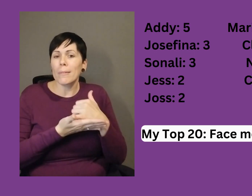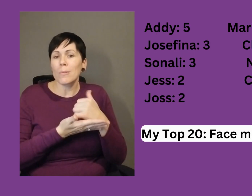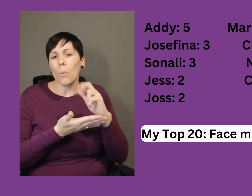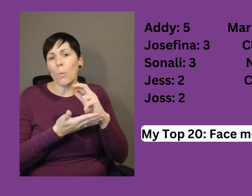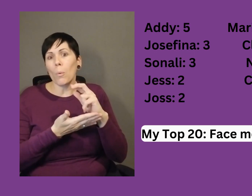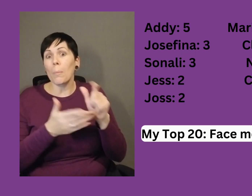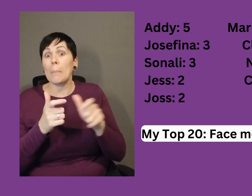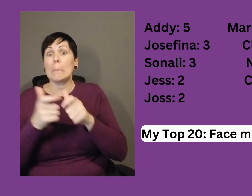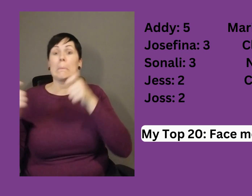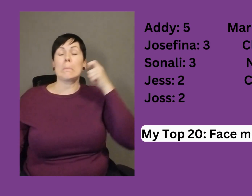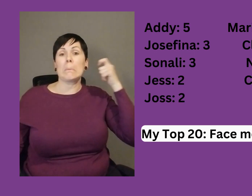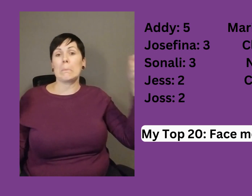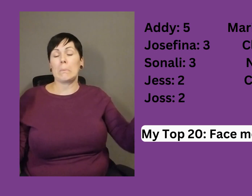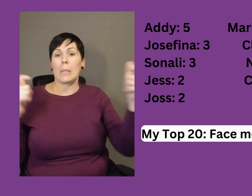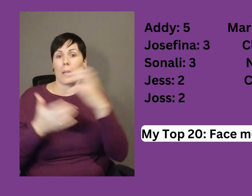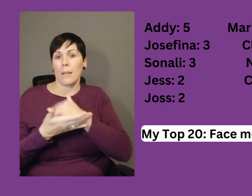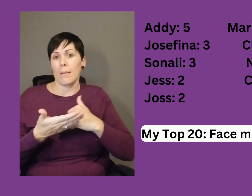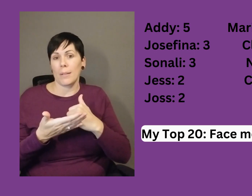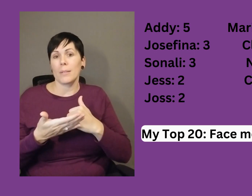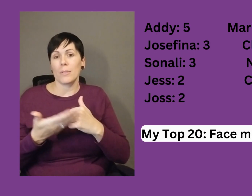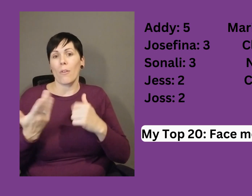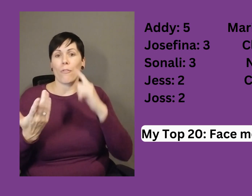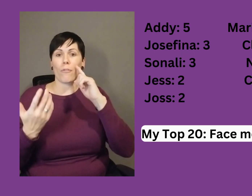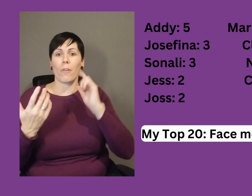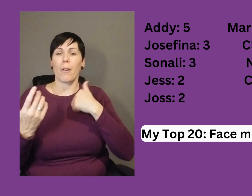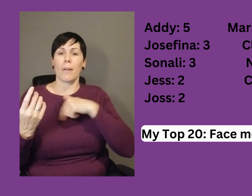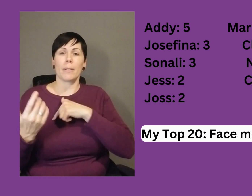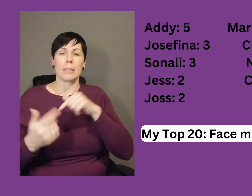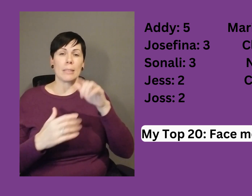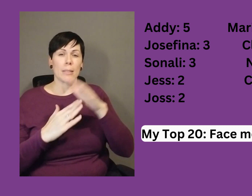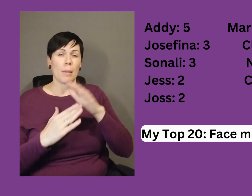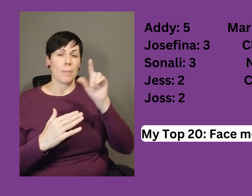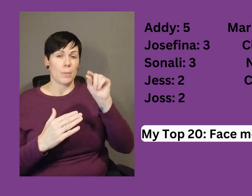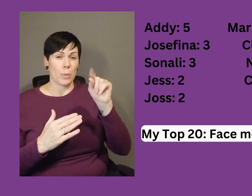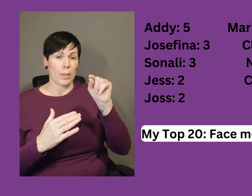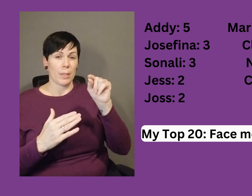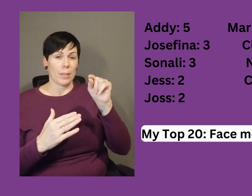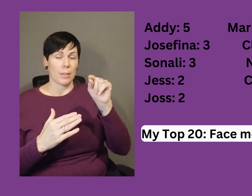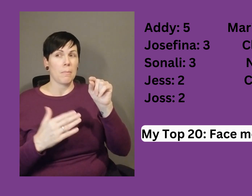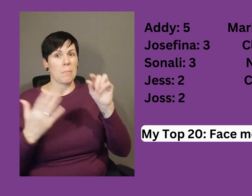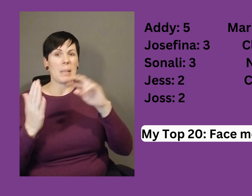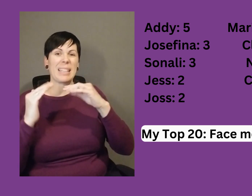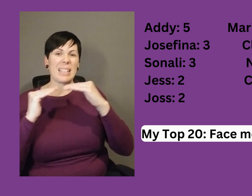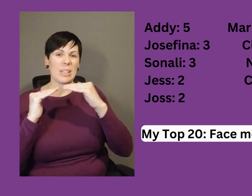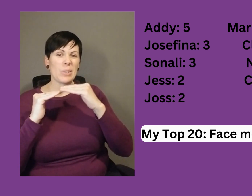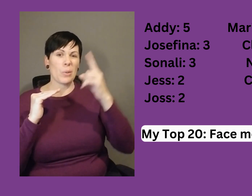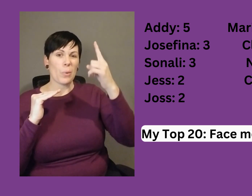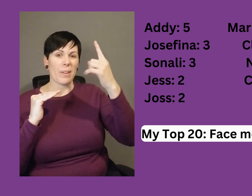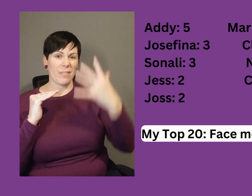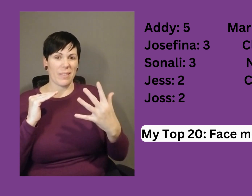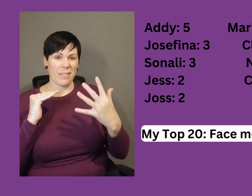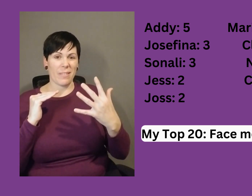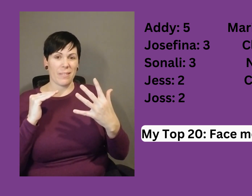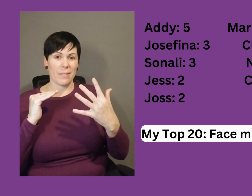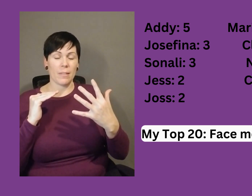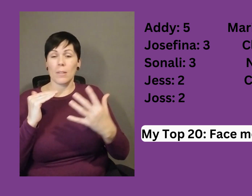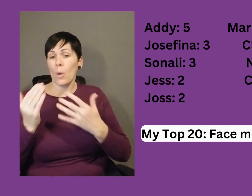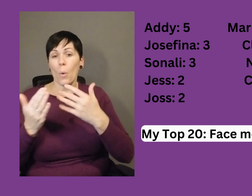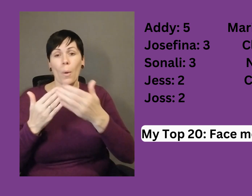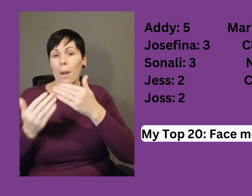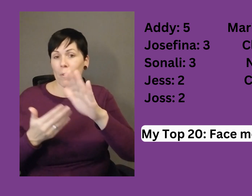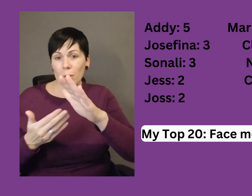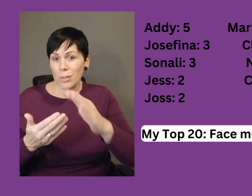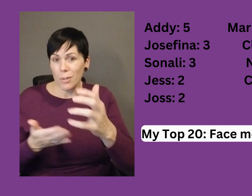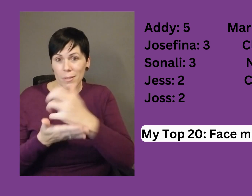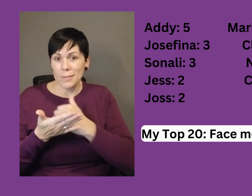for us, top 20 was about 1/5. So if you think about whatever number is in your collection, it might be more than my dolls or fewer